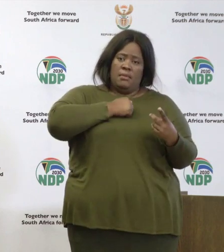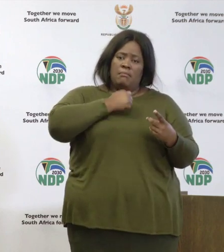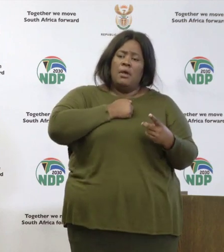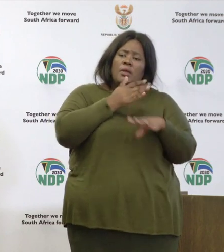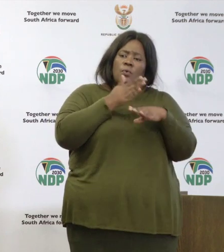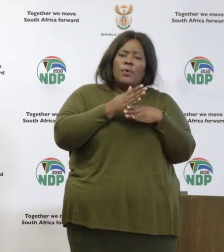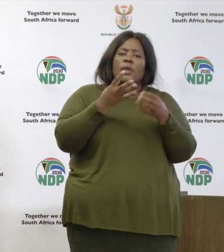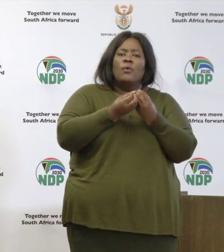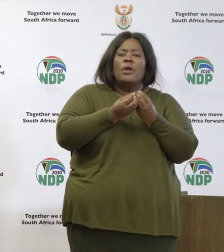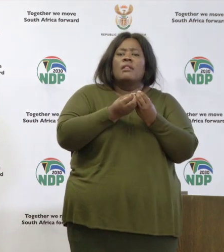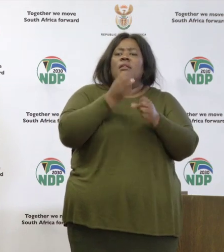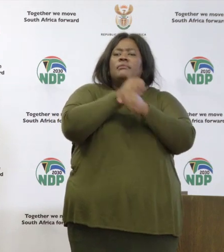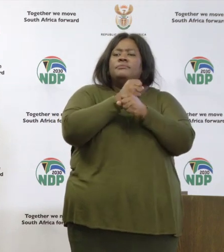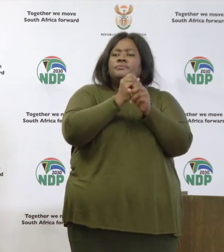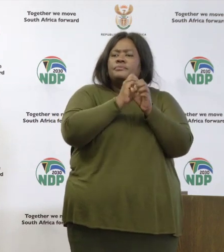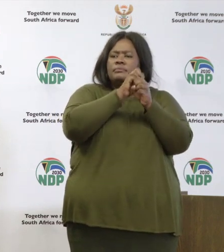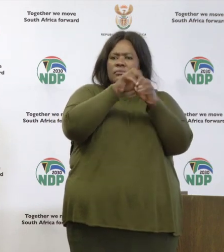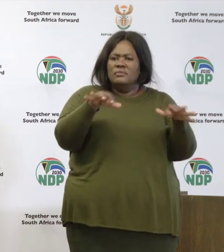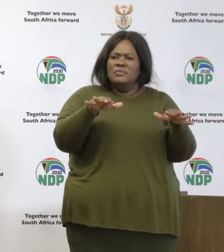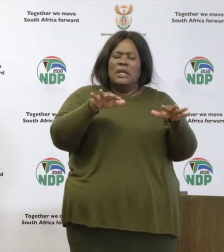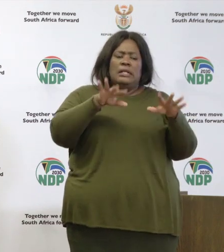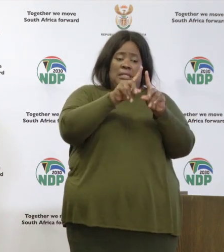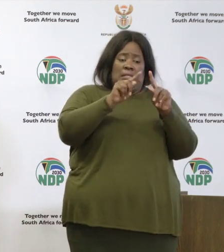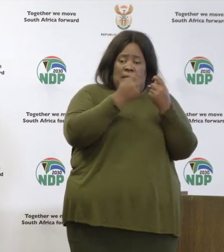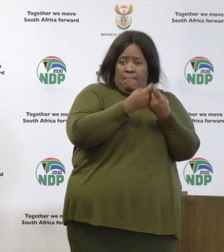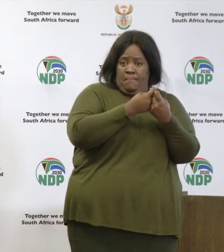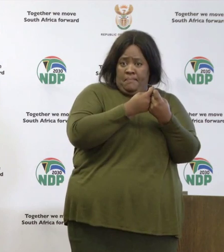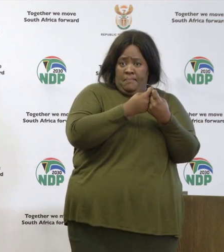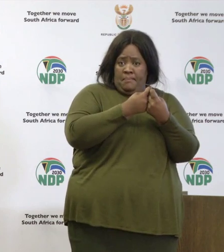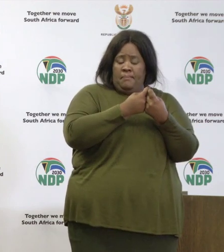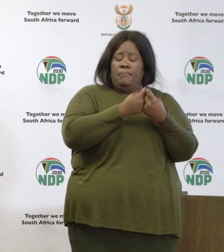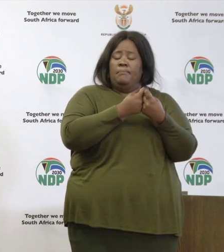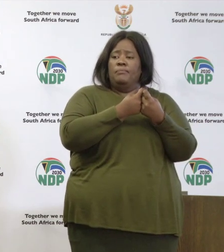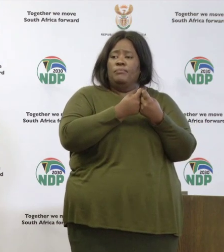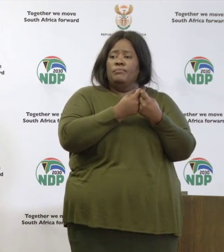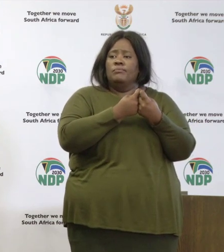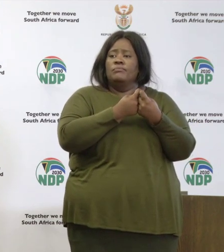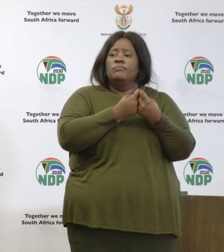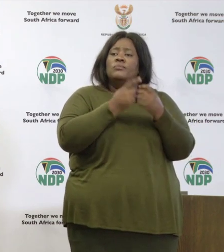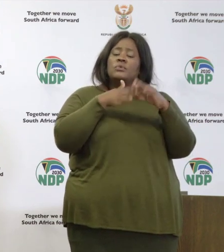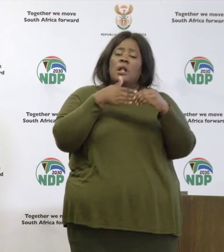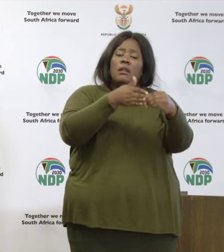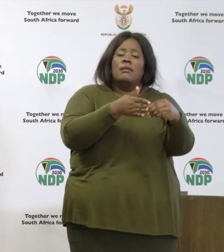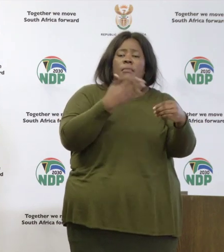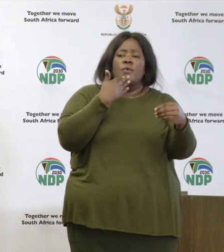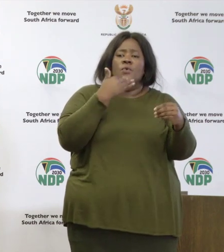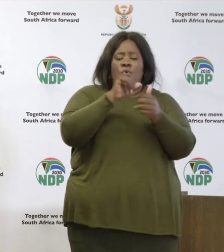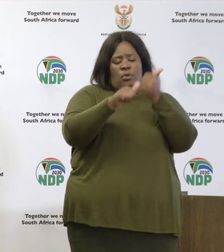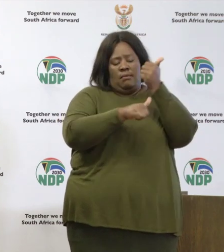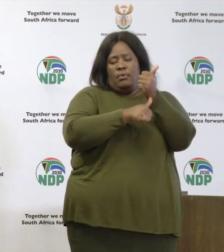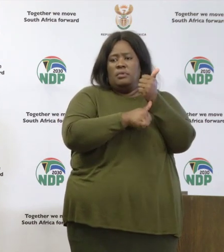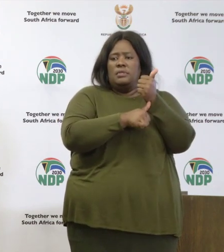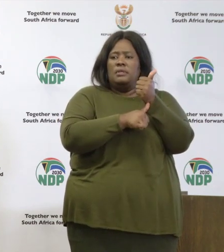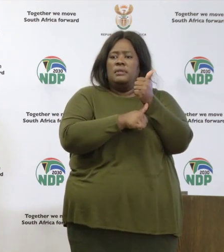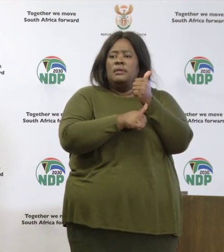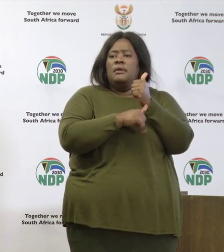our COVID-19 task team for post-school education and training, which is led by our Deputy Minister, Bhuti